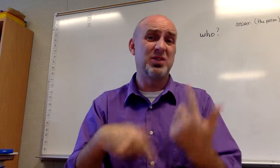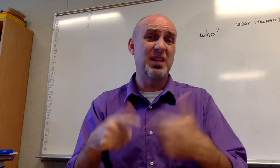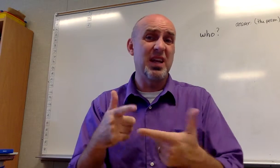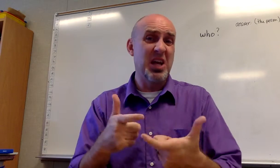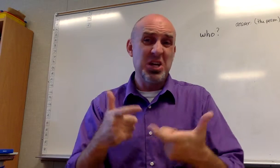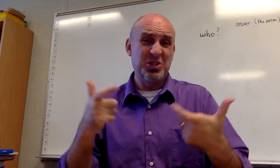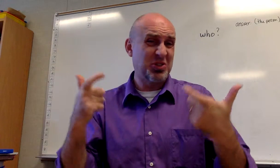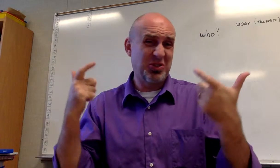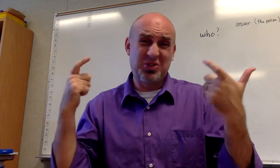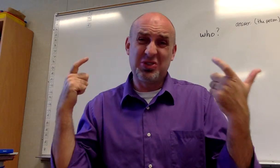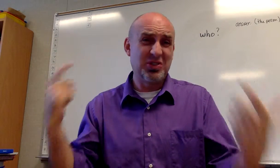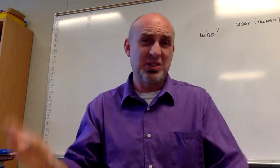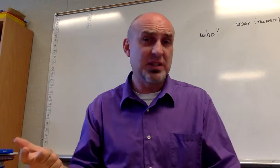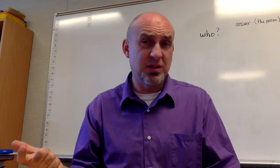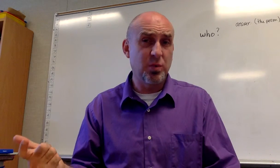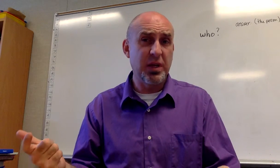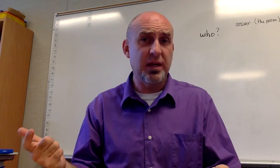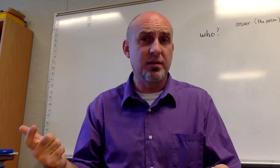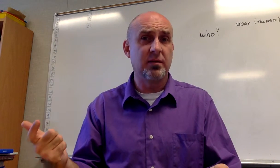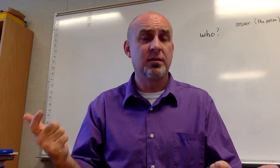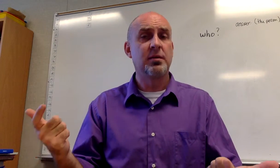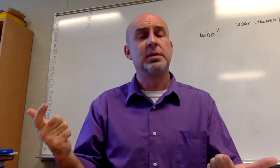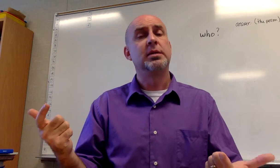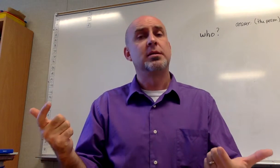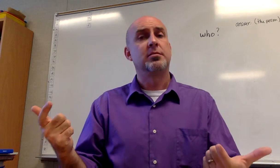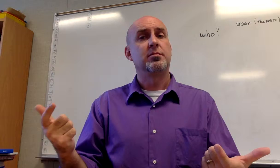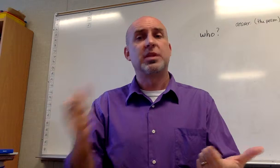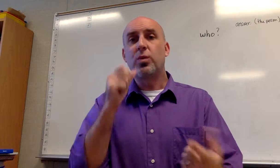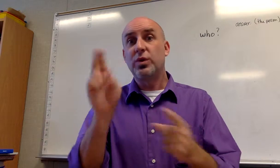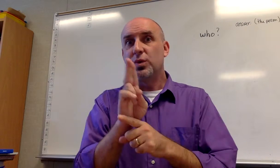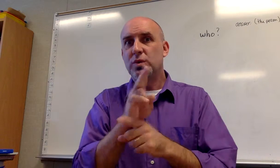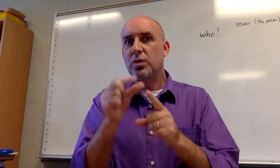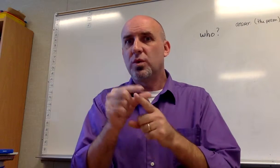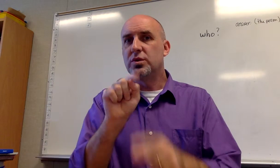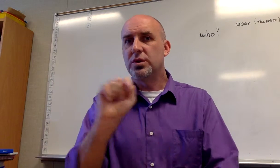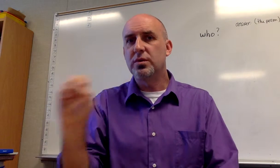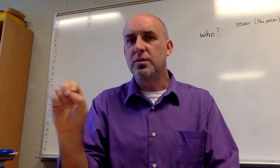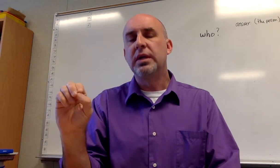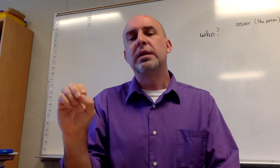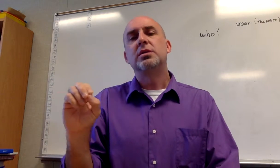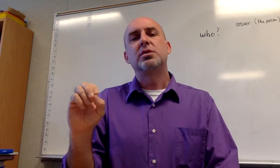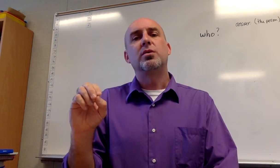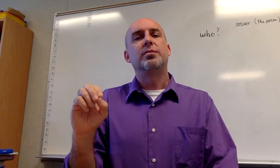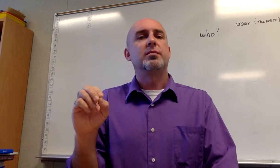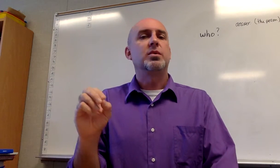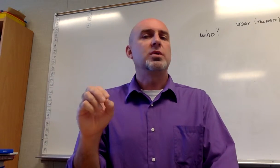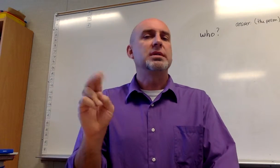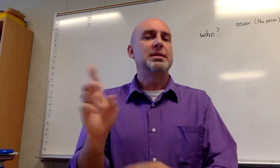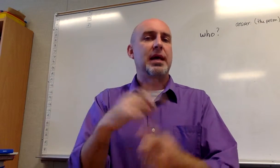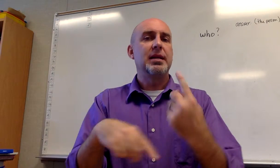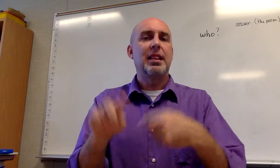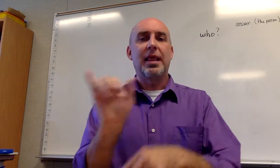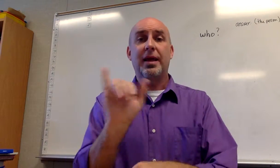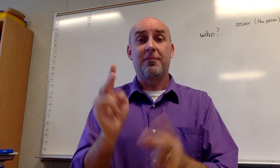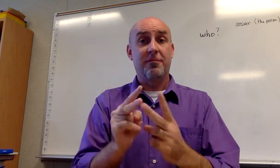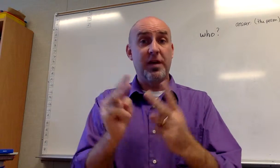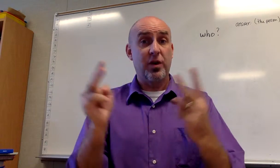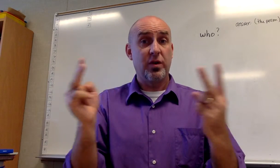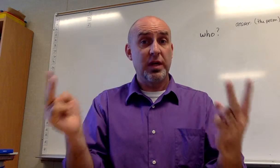sign, it's too big. But they wouldn't use the word to. So you can sign it like very,